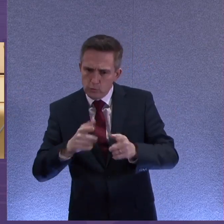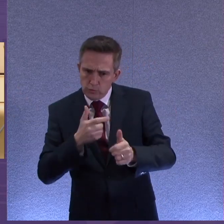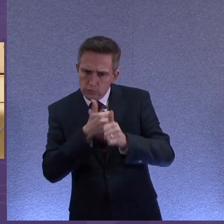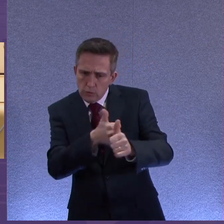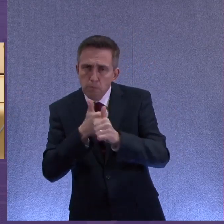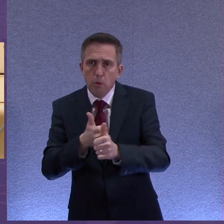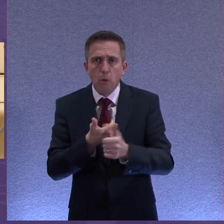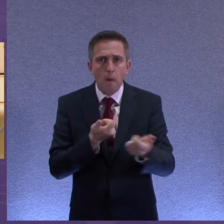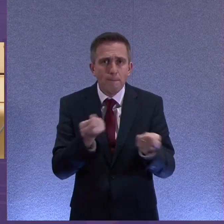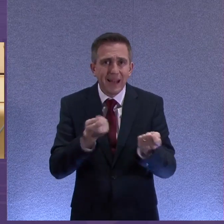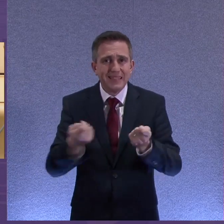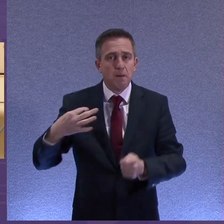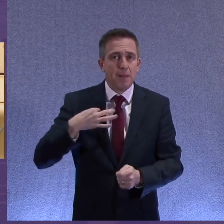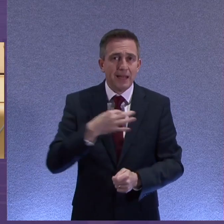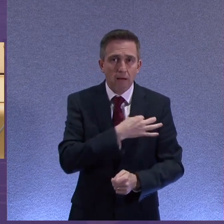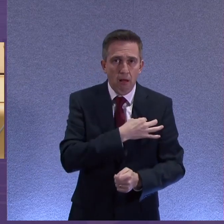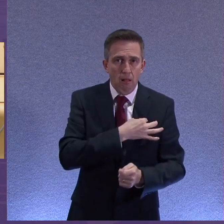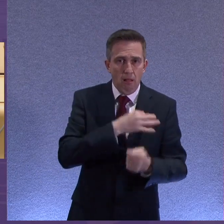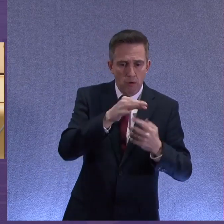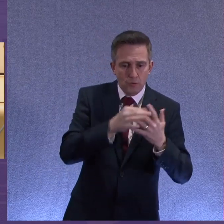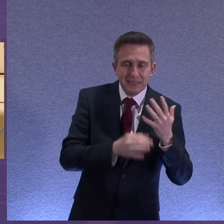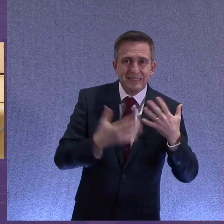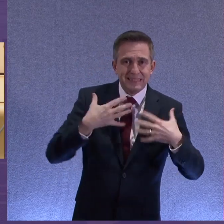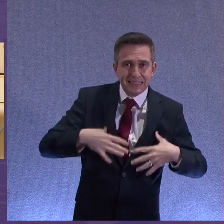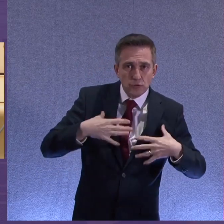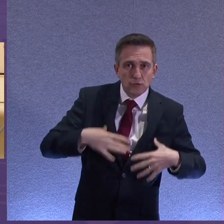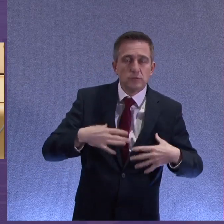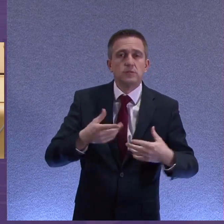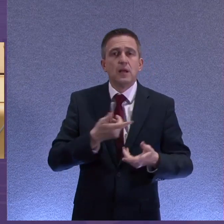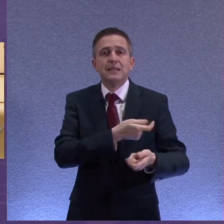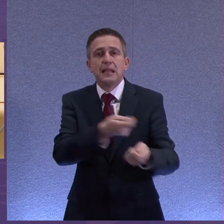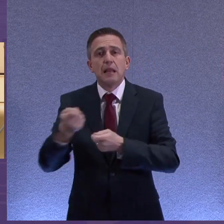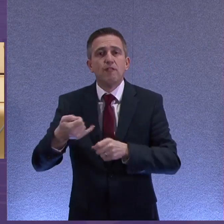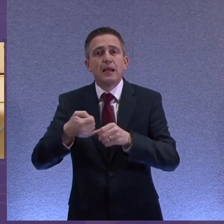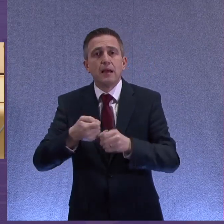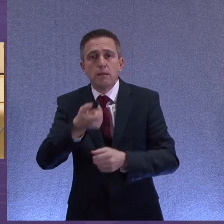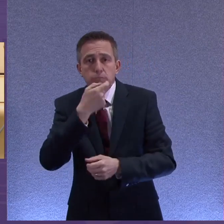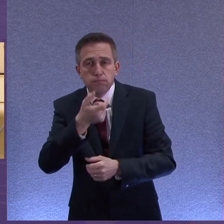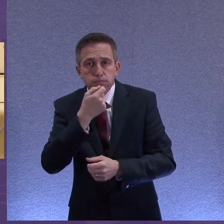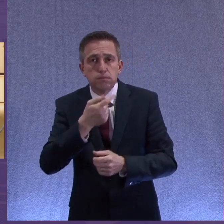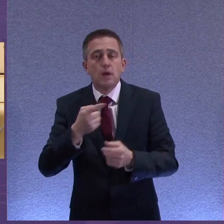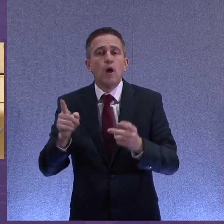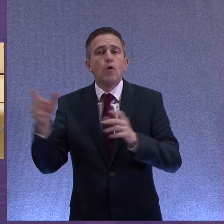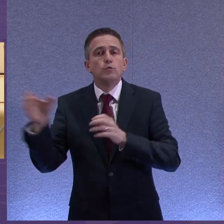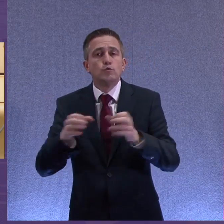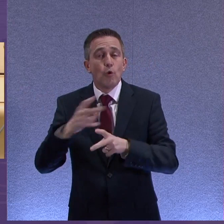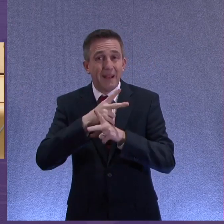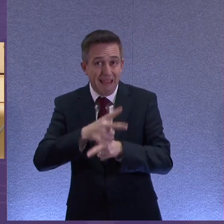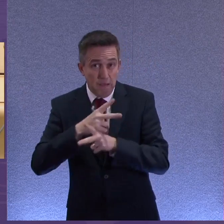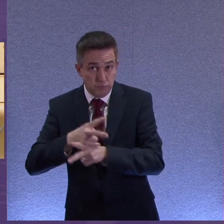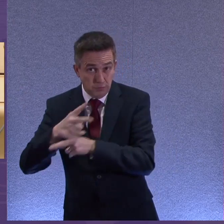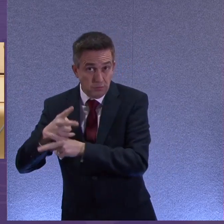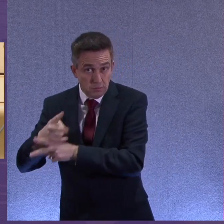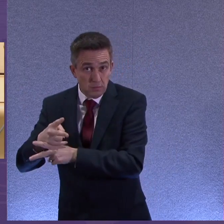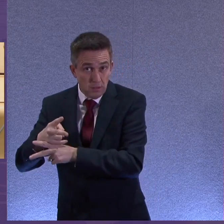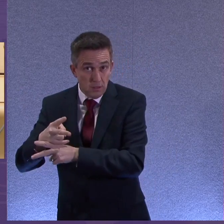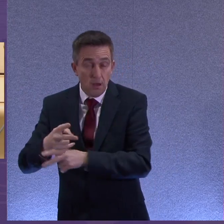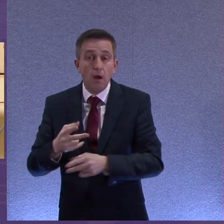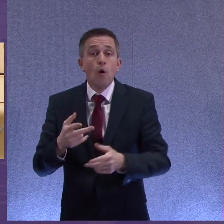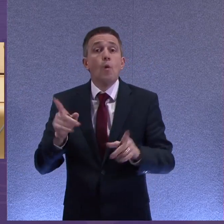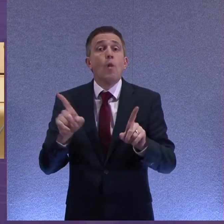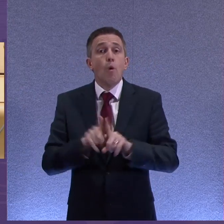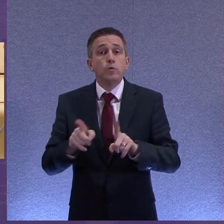conditions, arrangements for delivering medicines and services, including carers. Crucially, it will also include